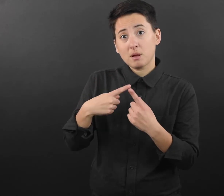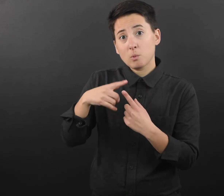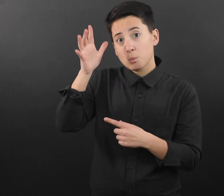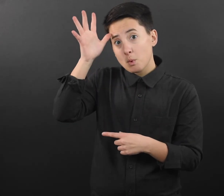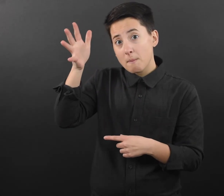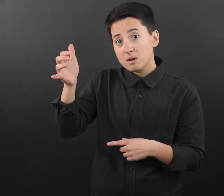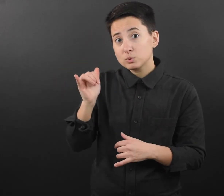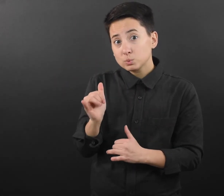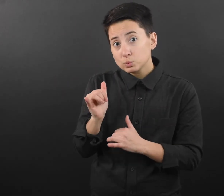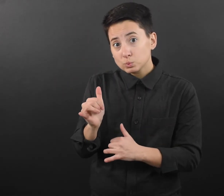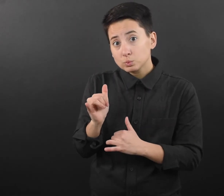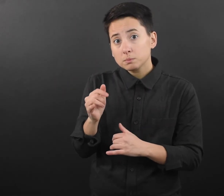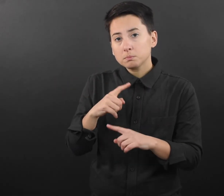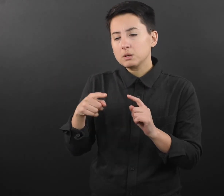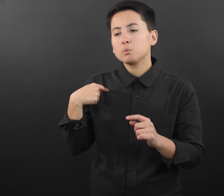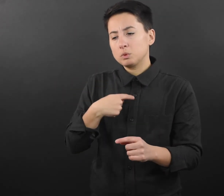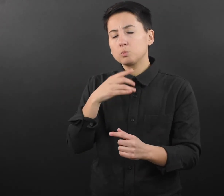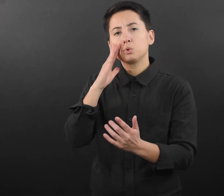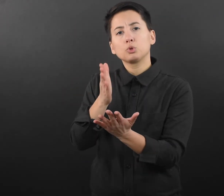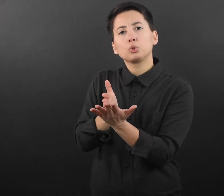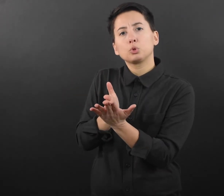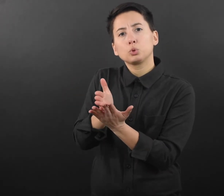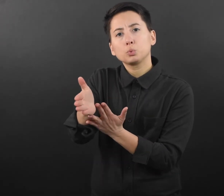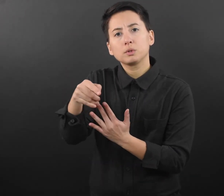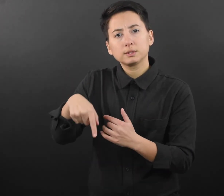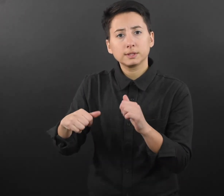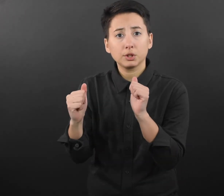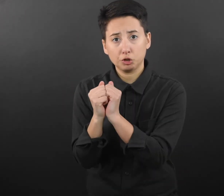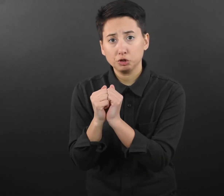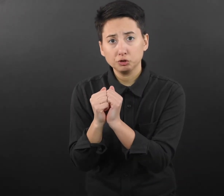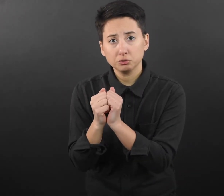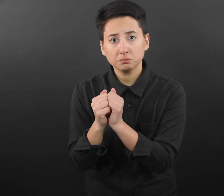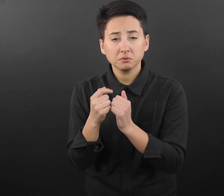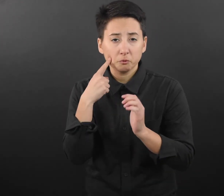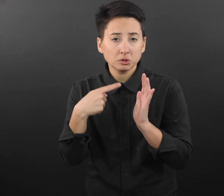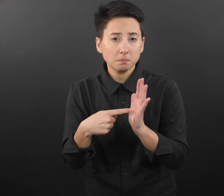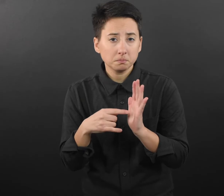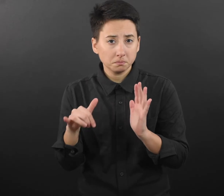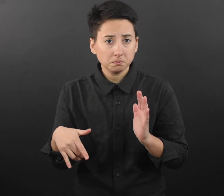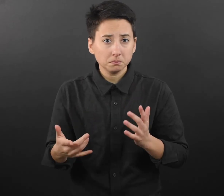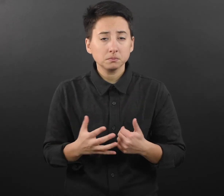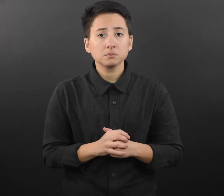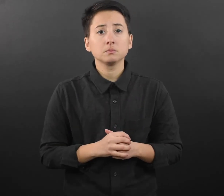"I understand. I'm concerned about Grandpa too, but we'll get through this together."